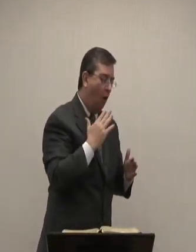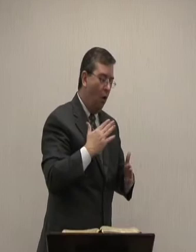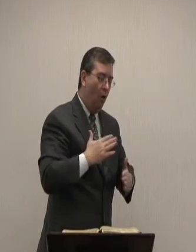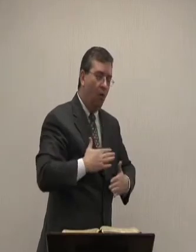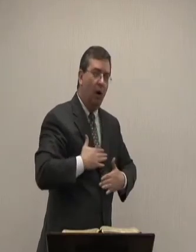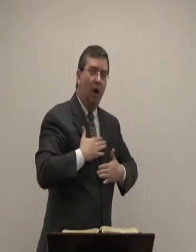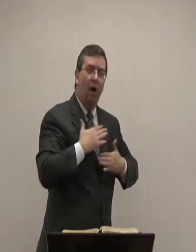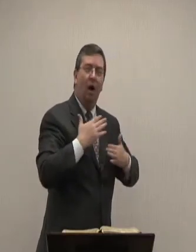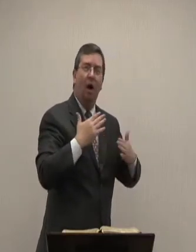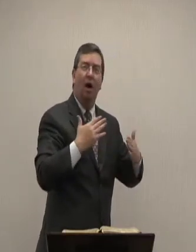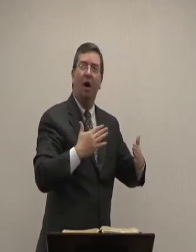Power.